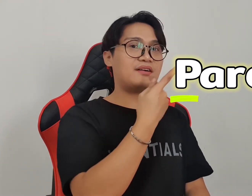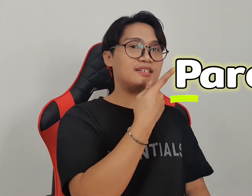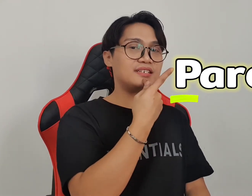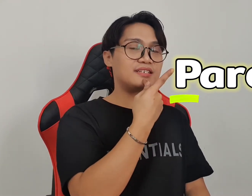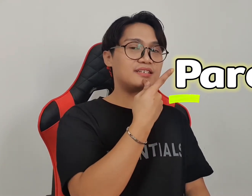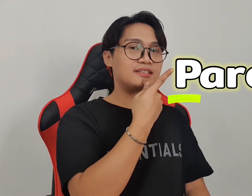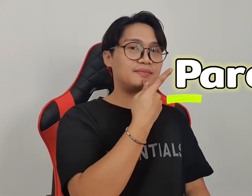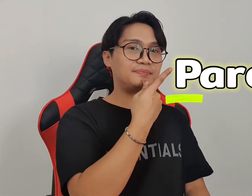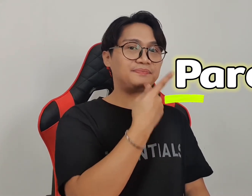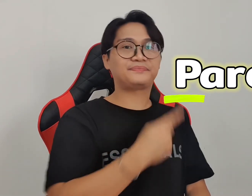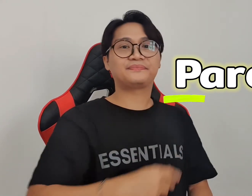Parents.